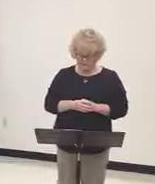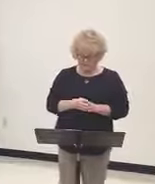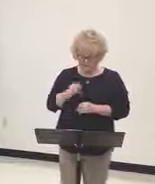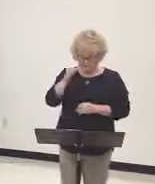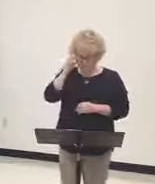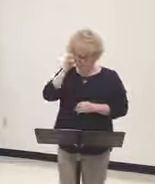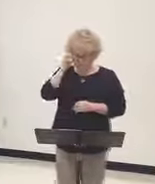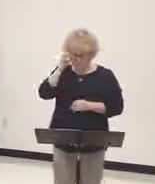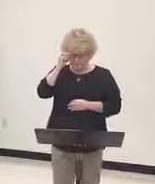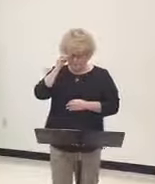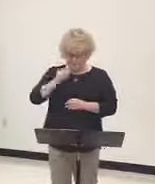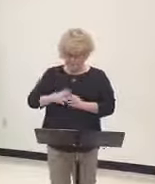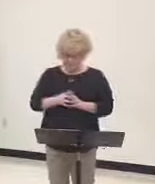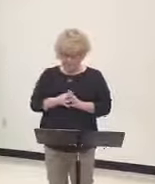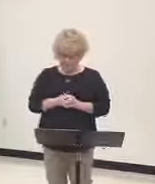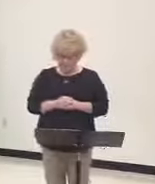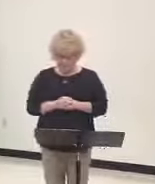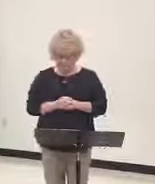God.